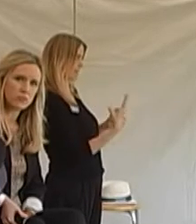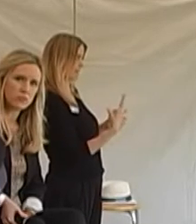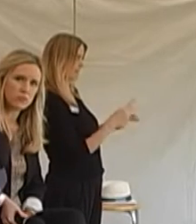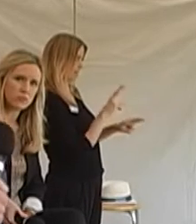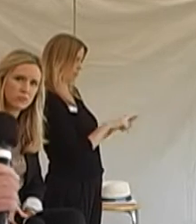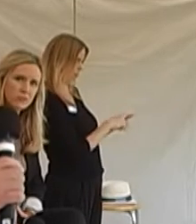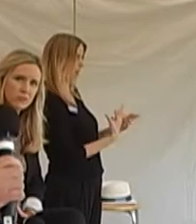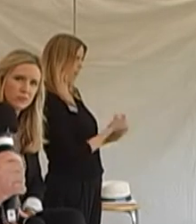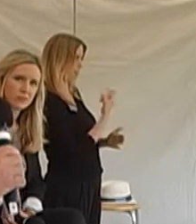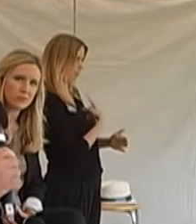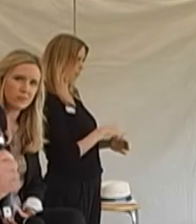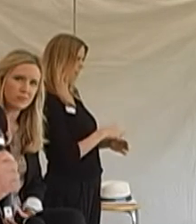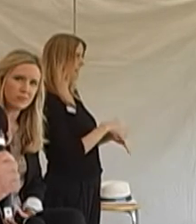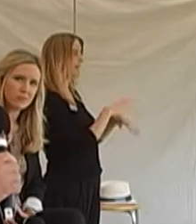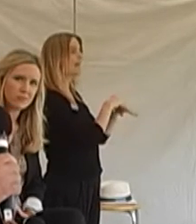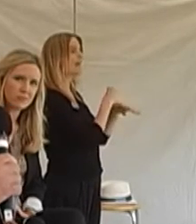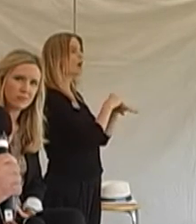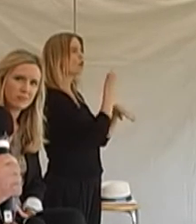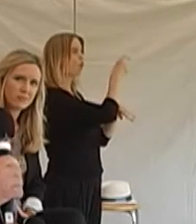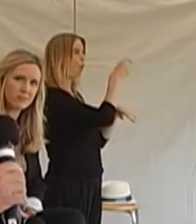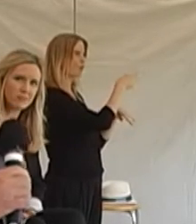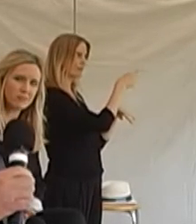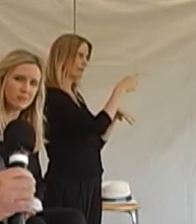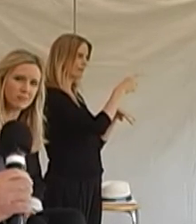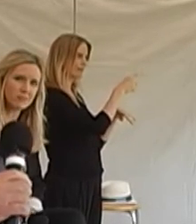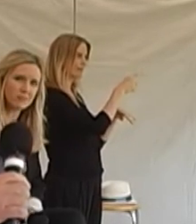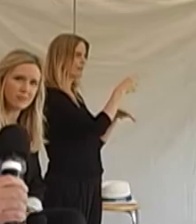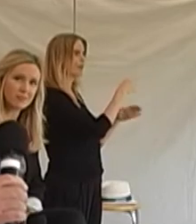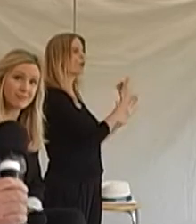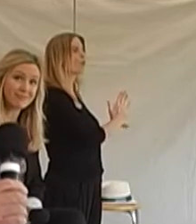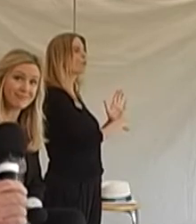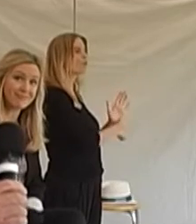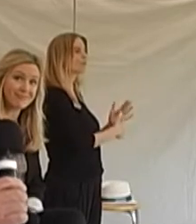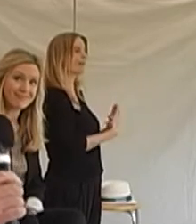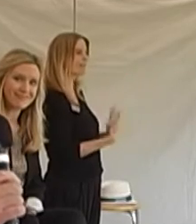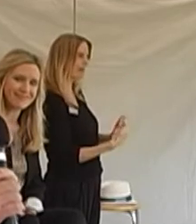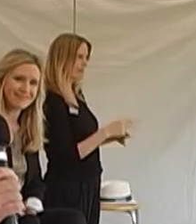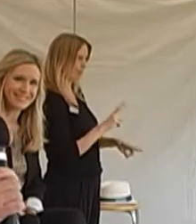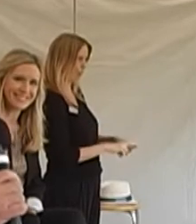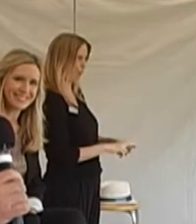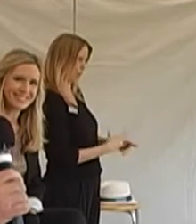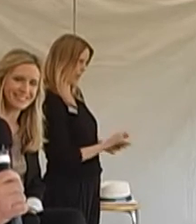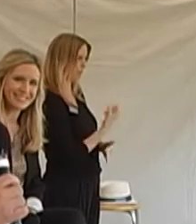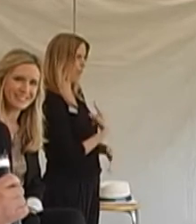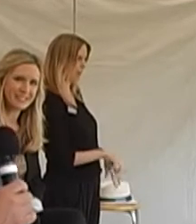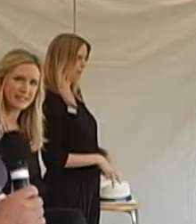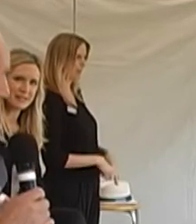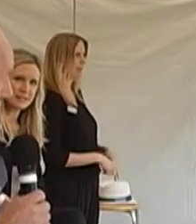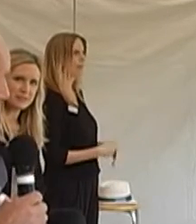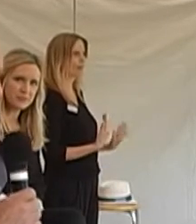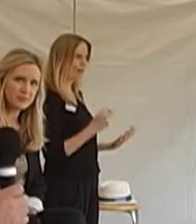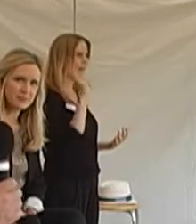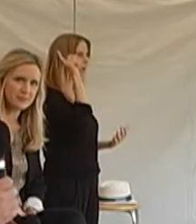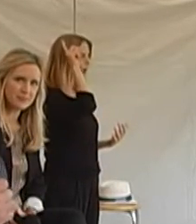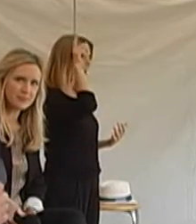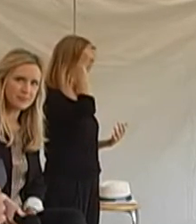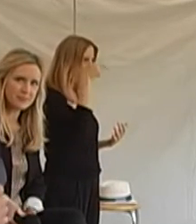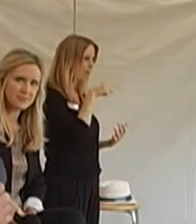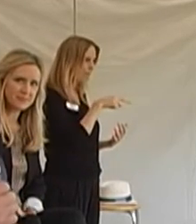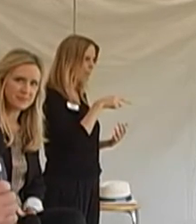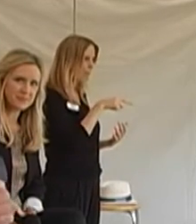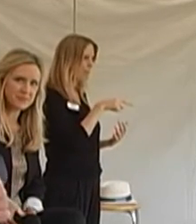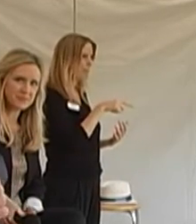place, the Swedes on the 67th place, and can you guess which country